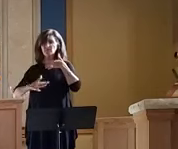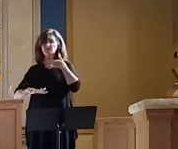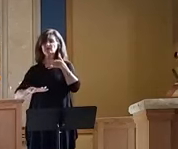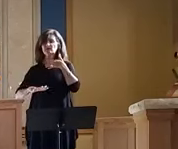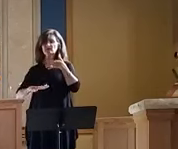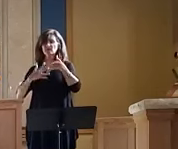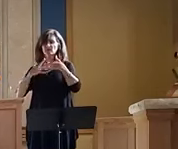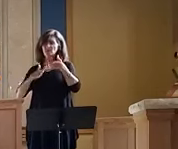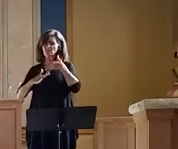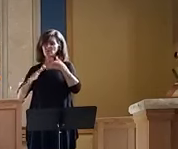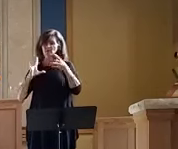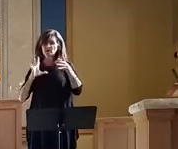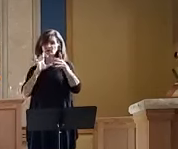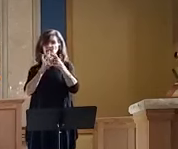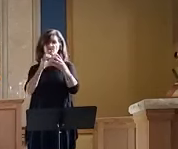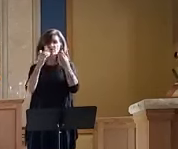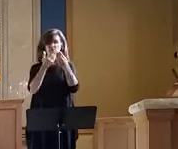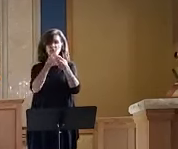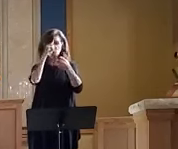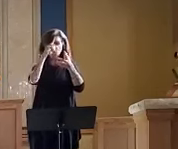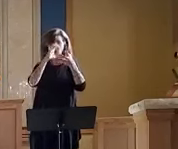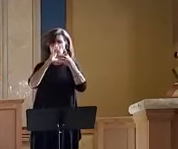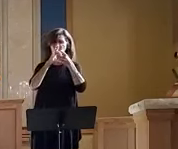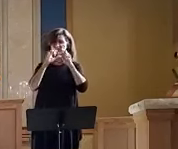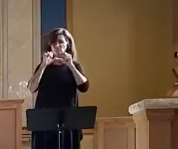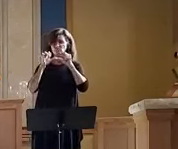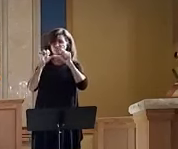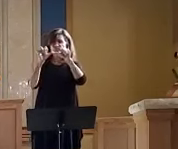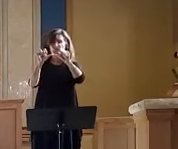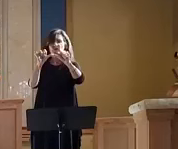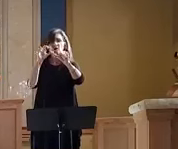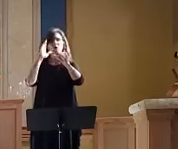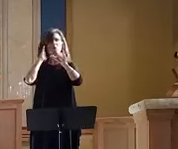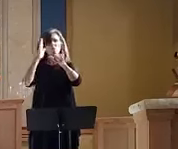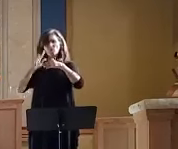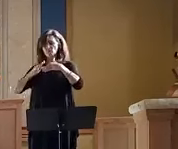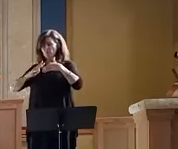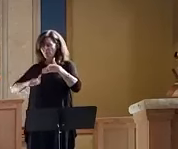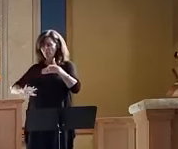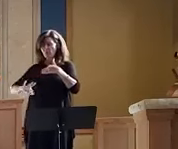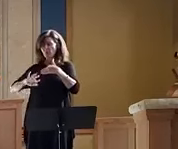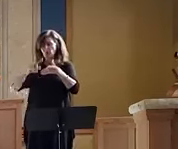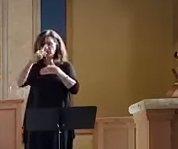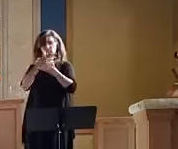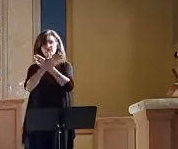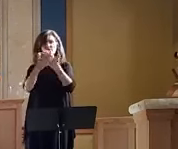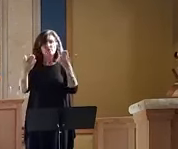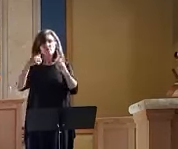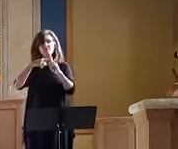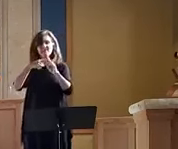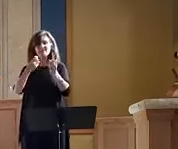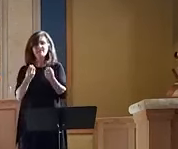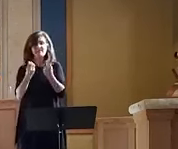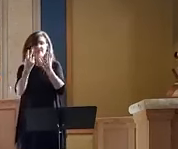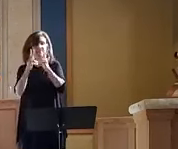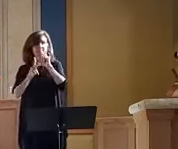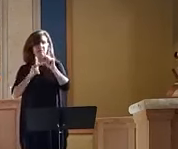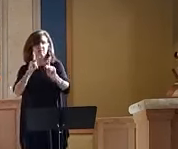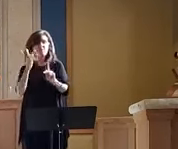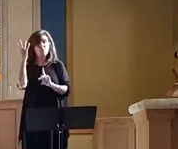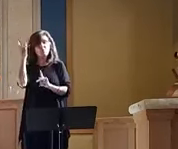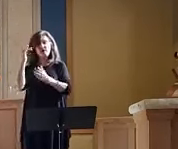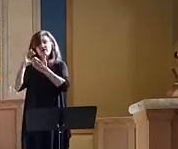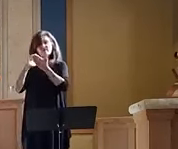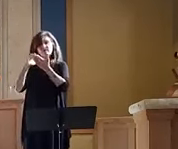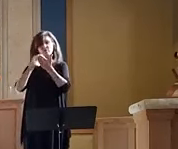my blood, the blood of the new and eternal covenant, which will be poured out for you and for many for the forgiveness of